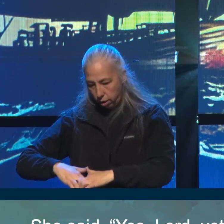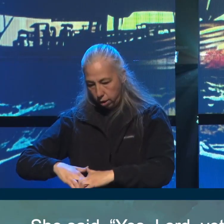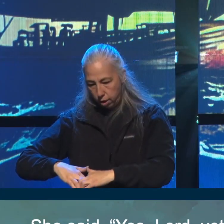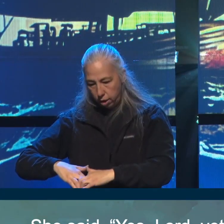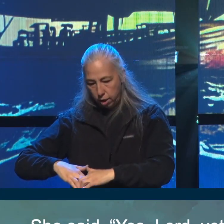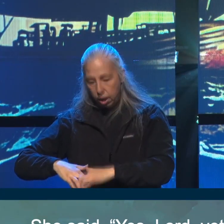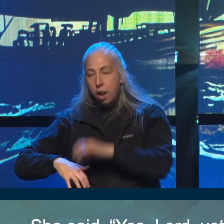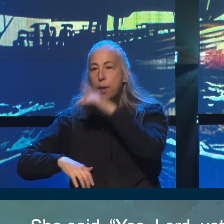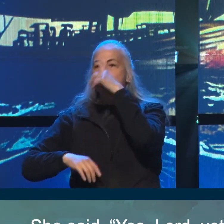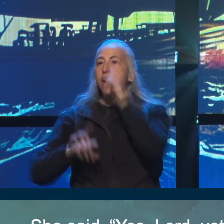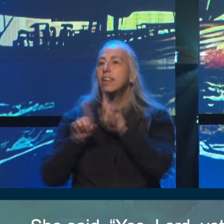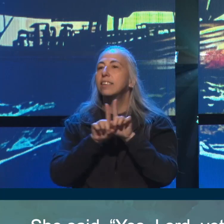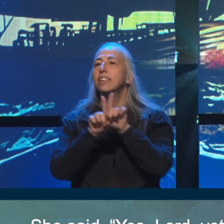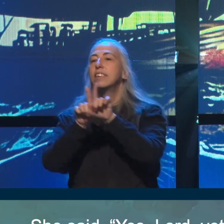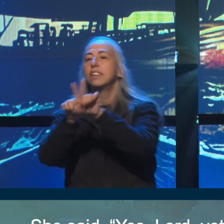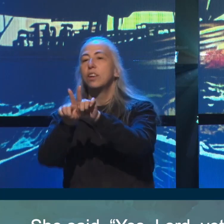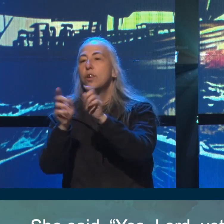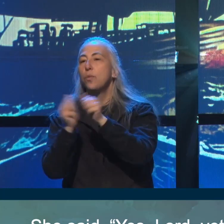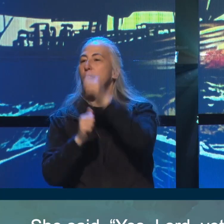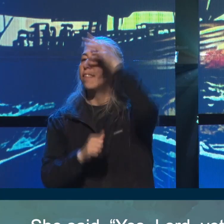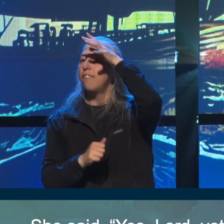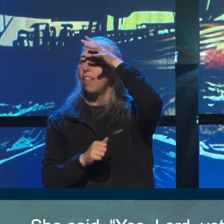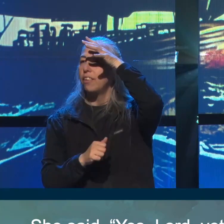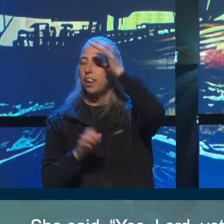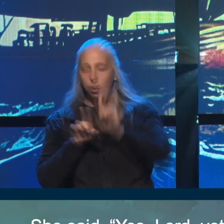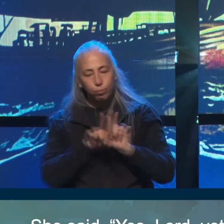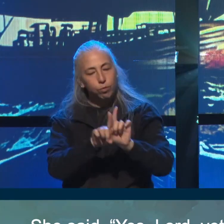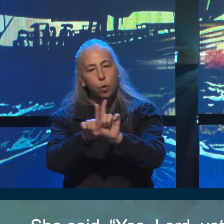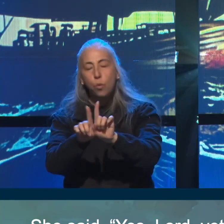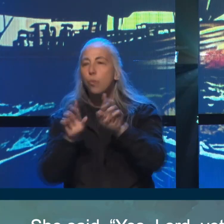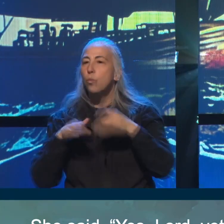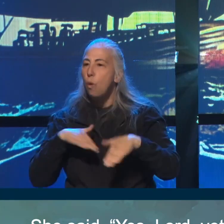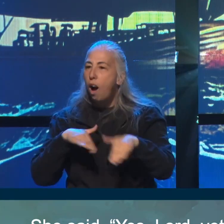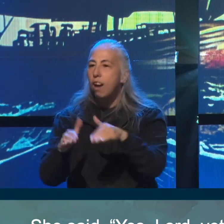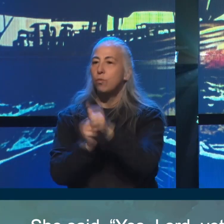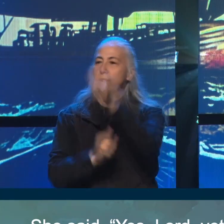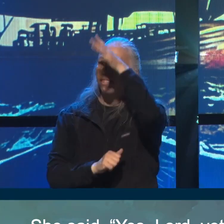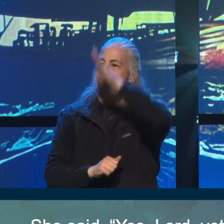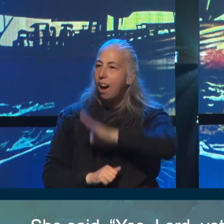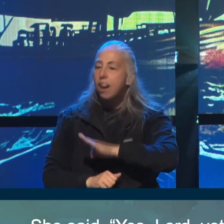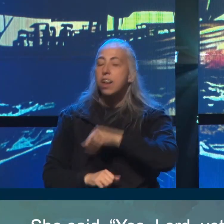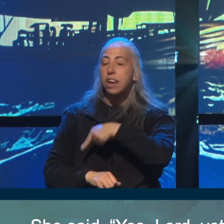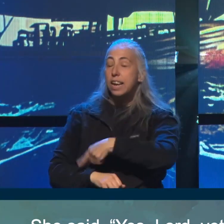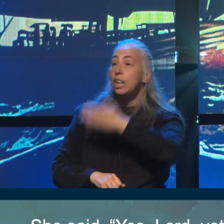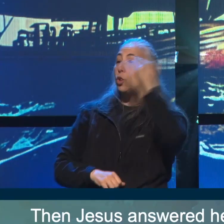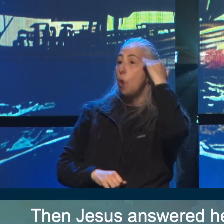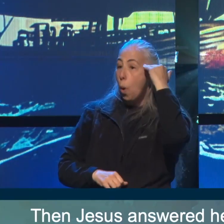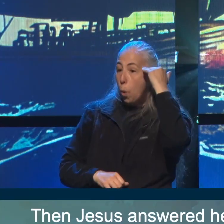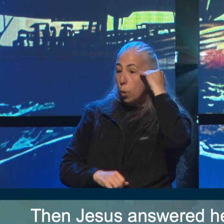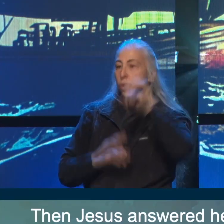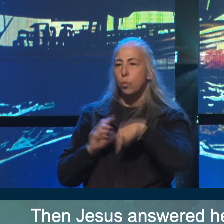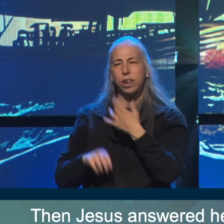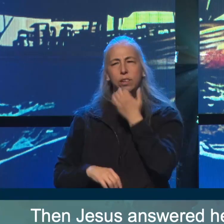Father, right? That metaphor. He walked closely with God. And he knew when he was wrong. And he says, "Woman,